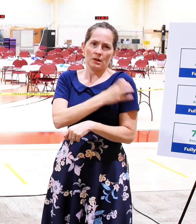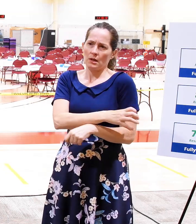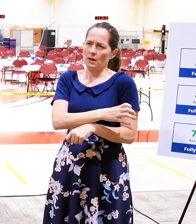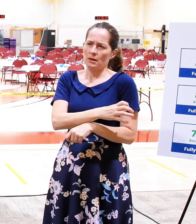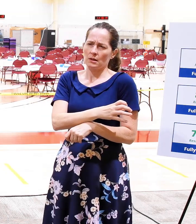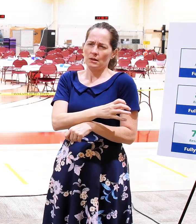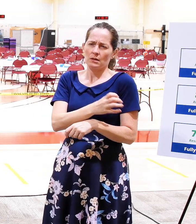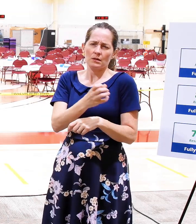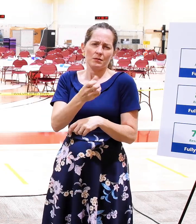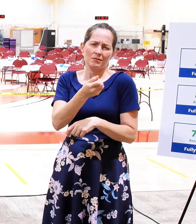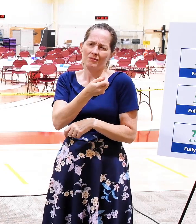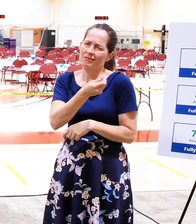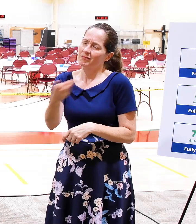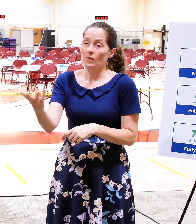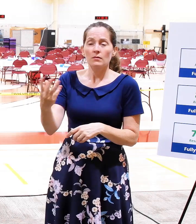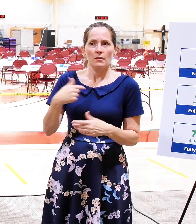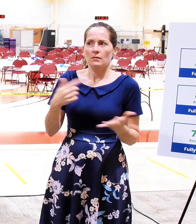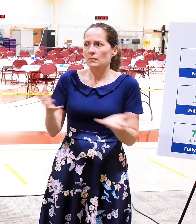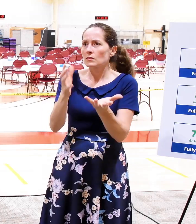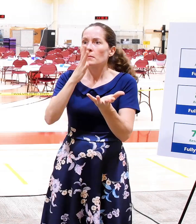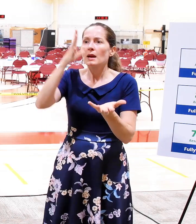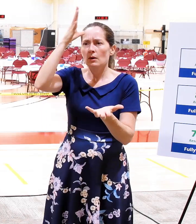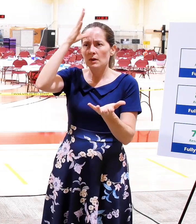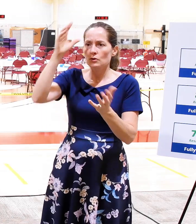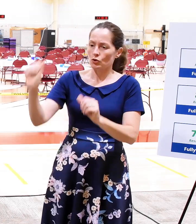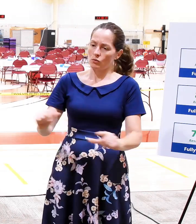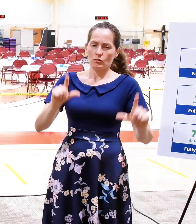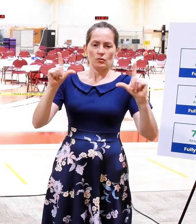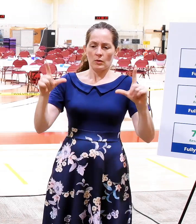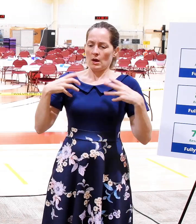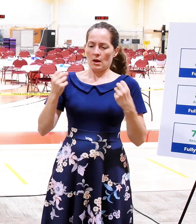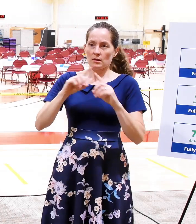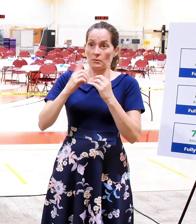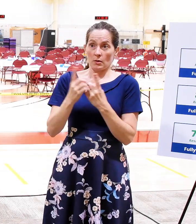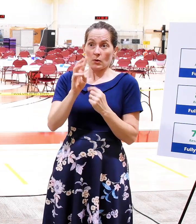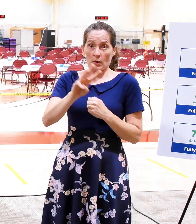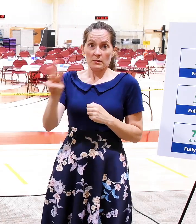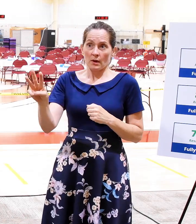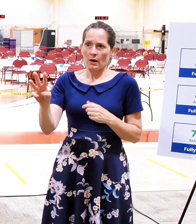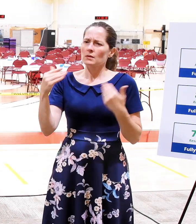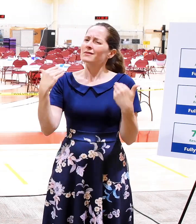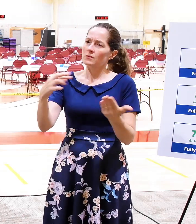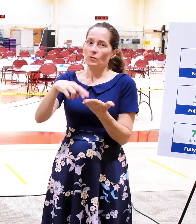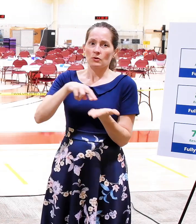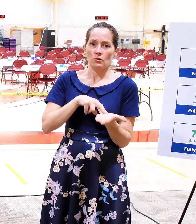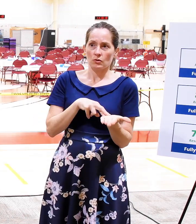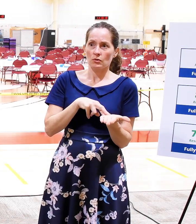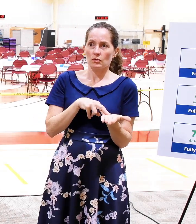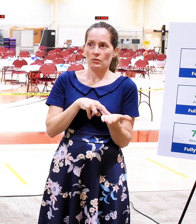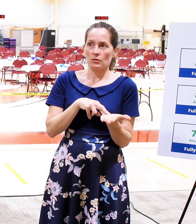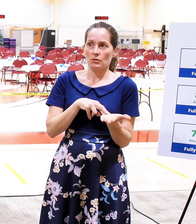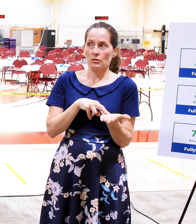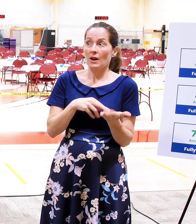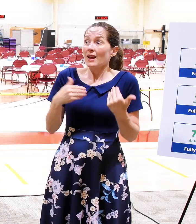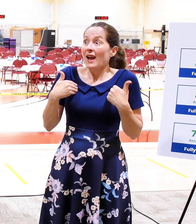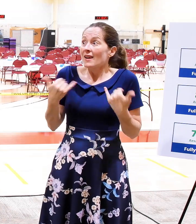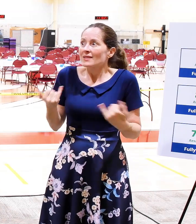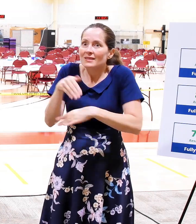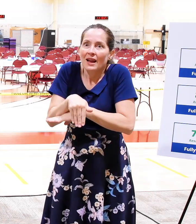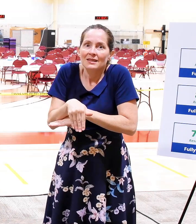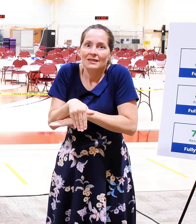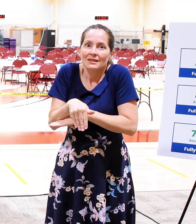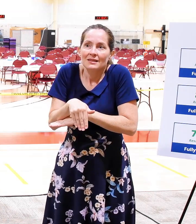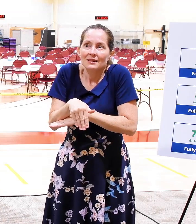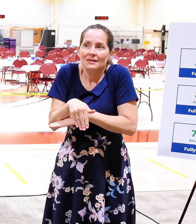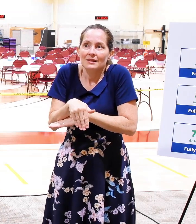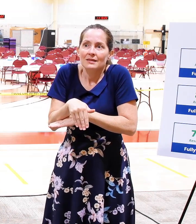parents to go to the Health Department's website for more information and to register. And as stated, there is one tonight. Let's make